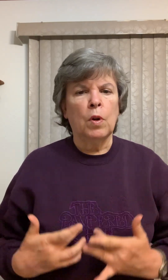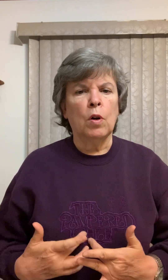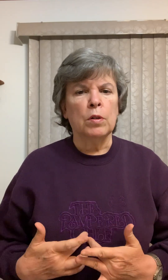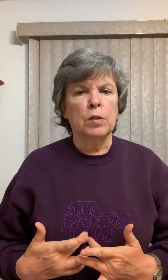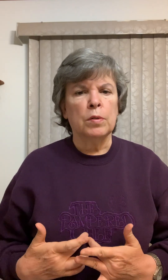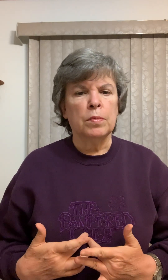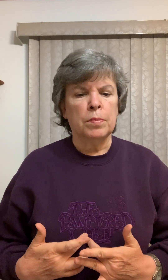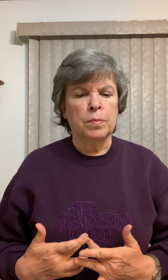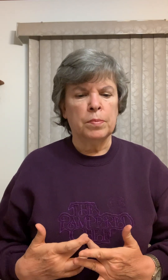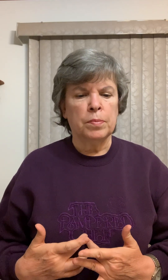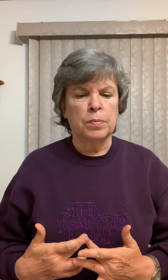Heart.